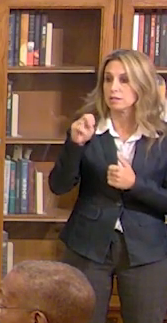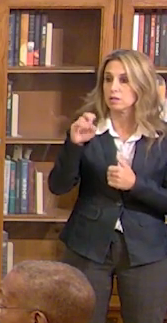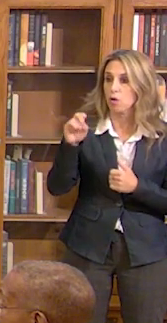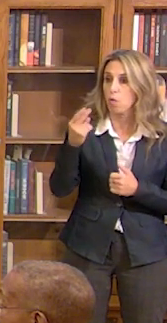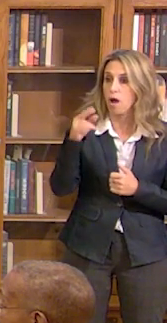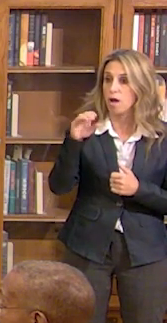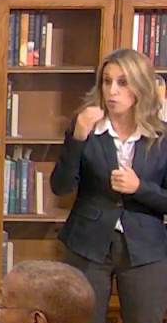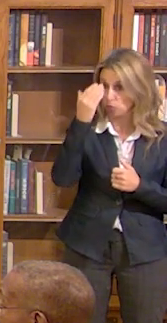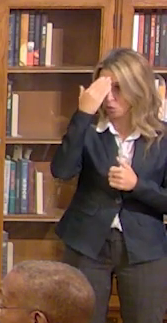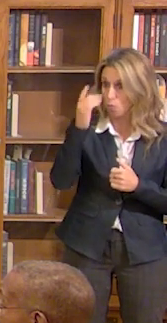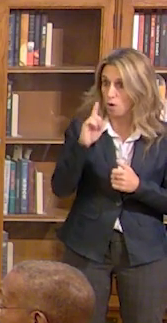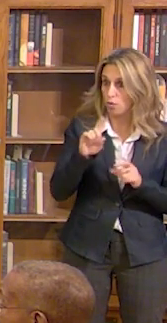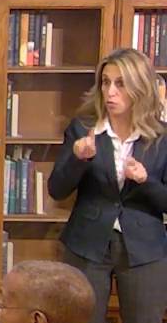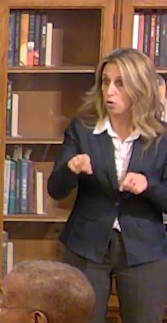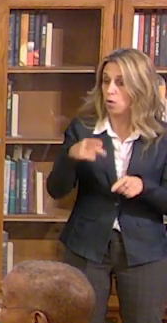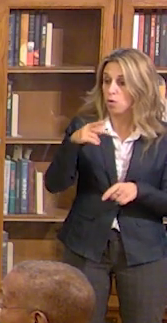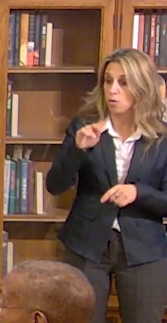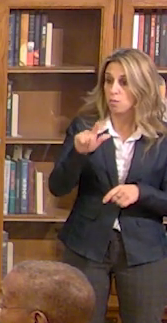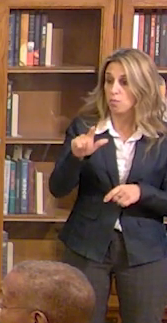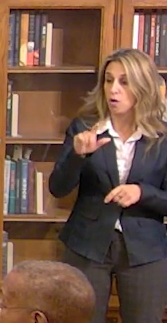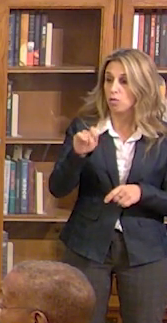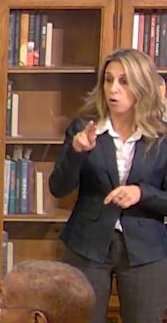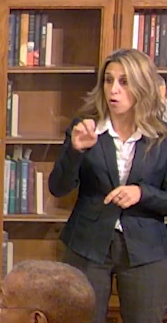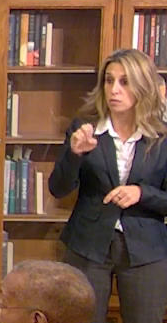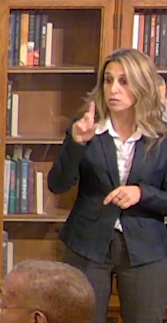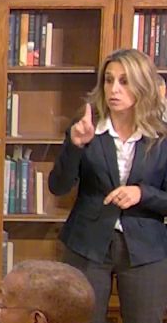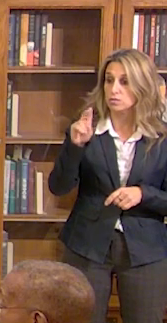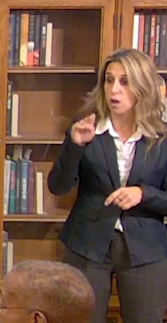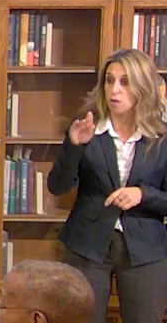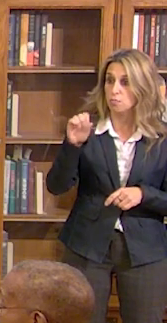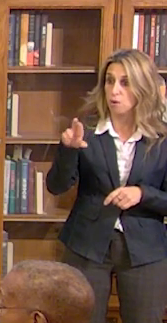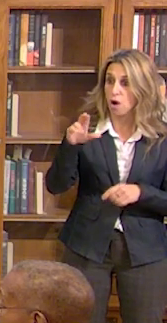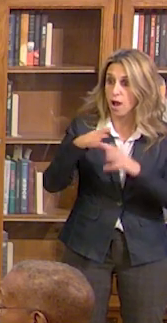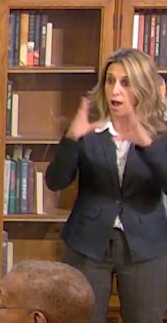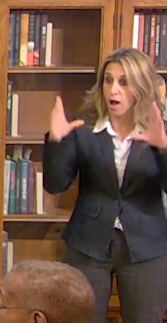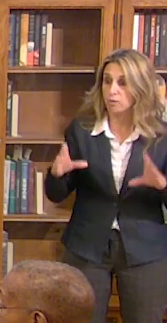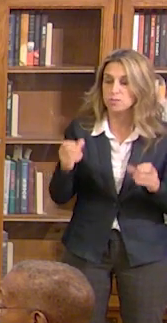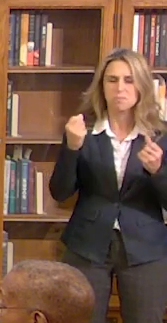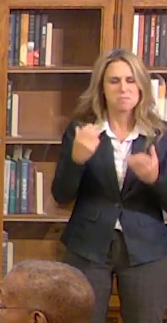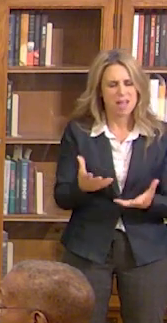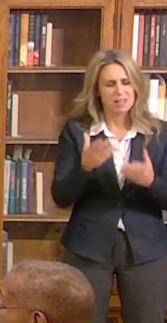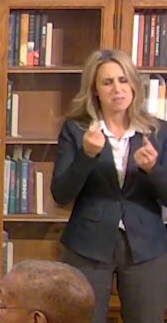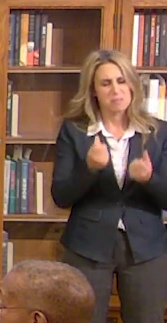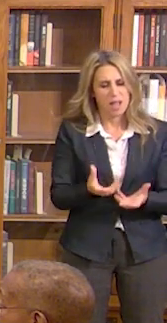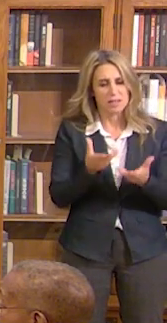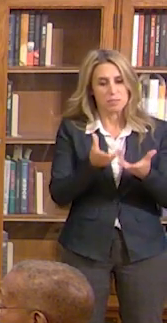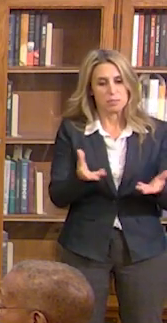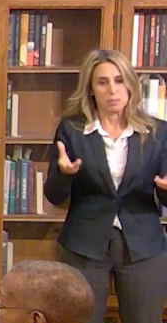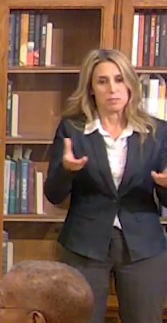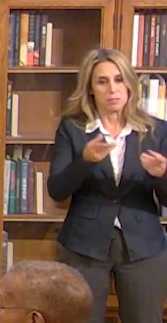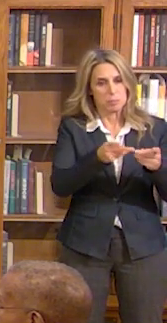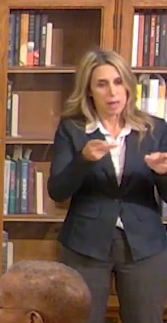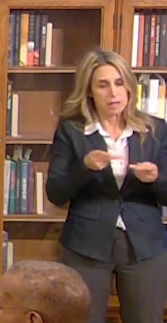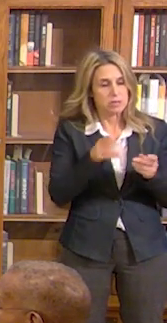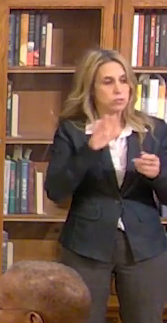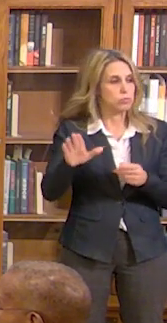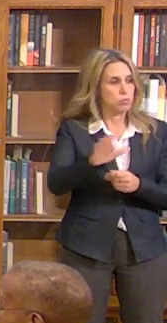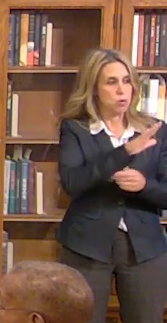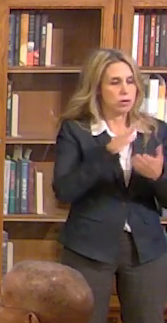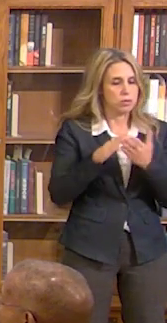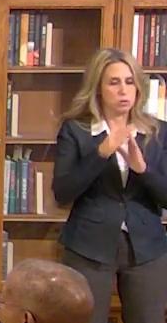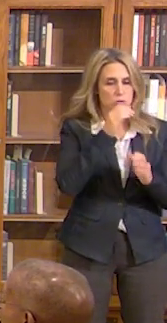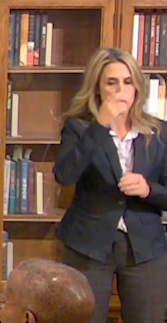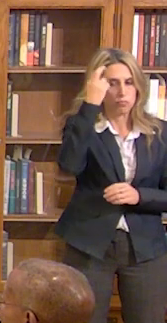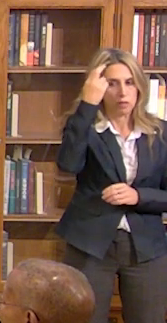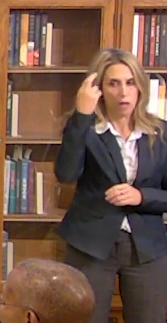know where you could go to the Paul Lawrence Dunbar house there are so many places in your communities that you don't even realize